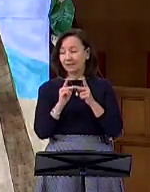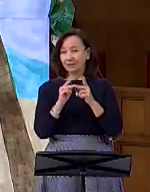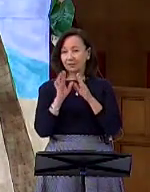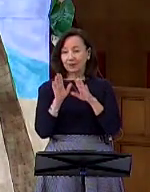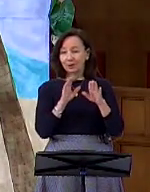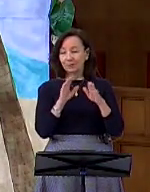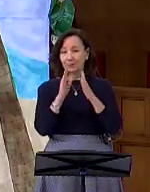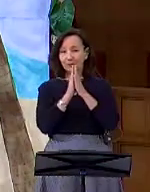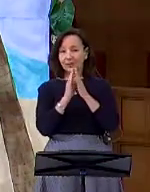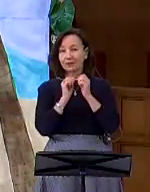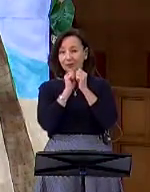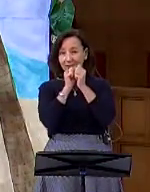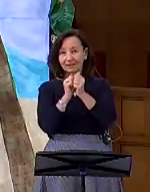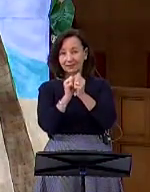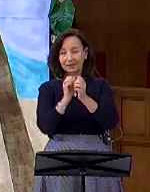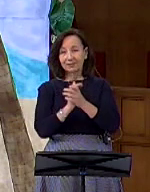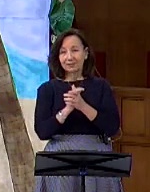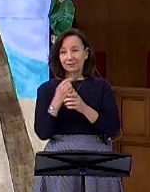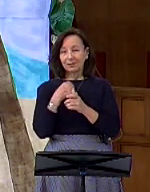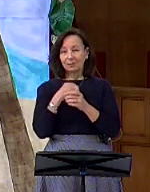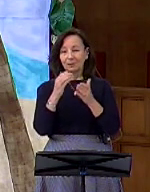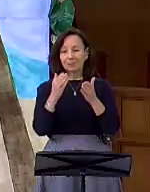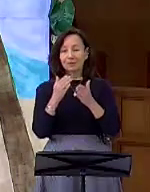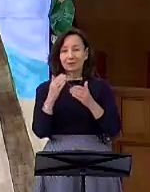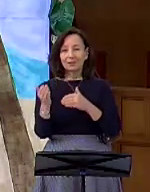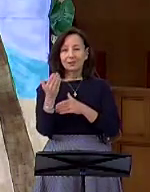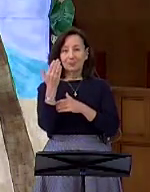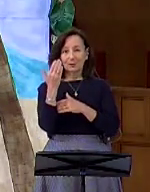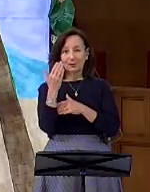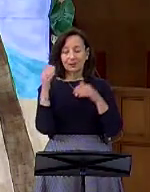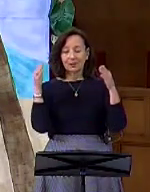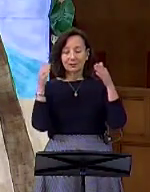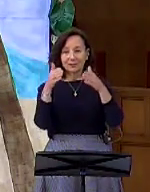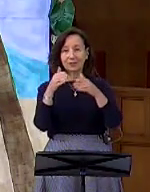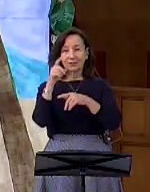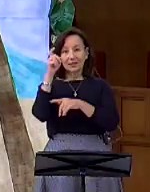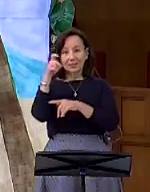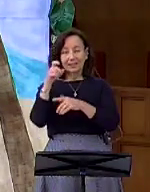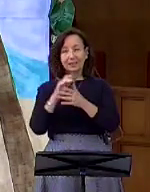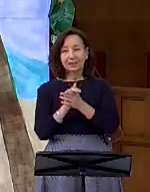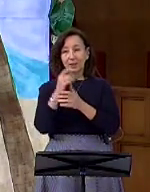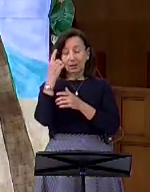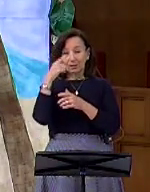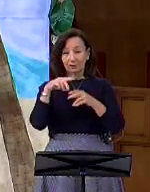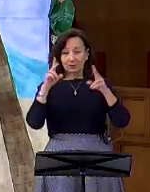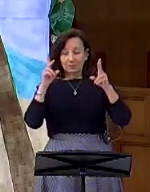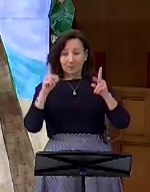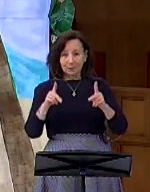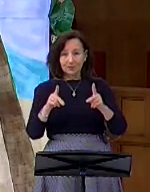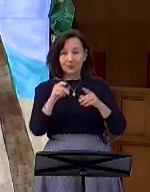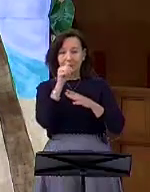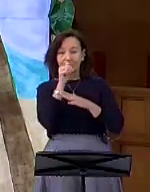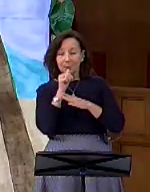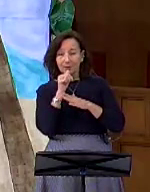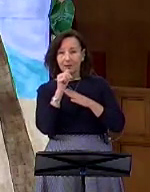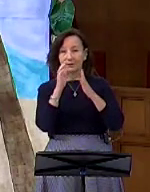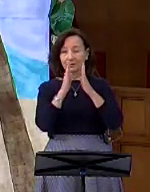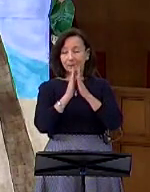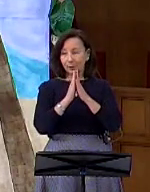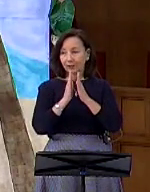together, we wanted this morning to call attention to our need for personal private prayer.